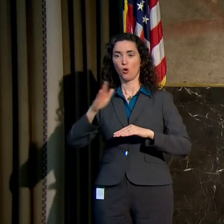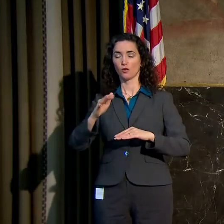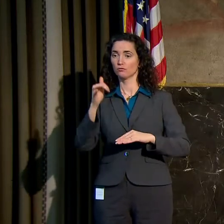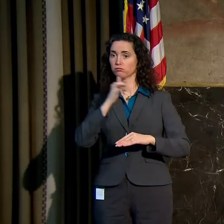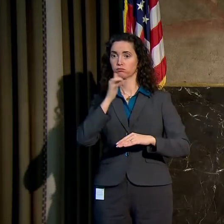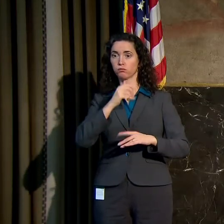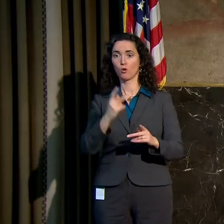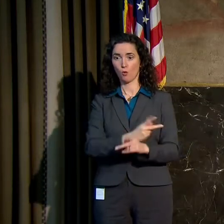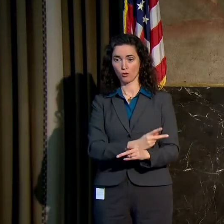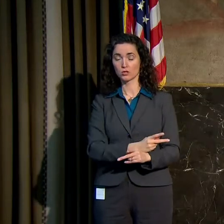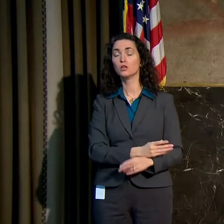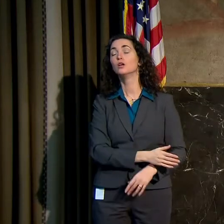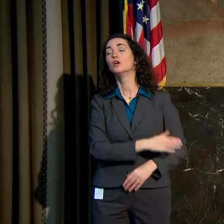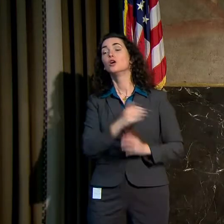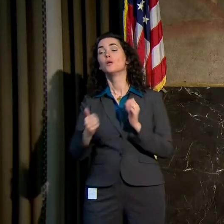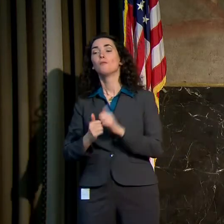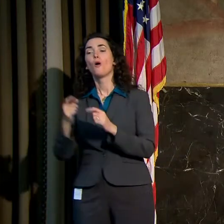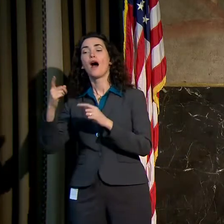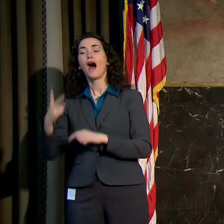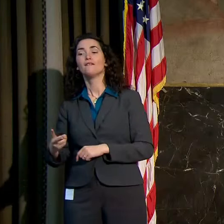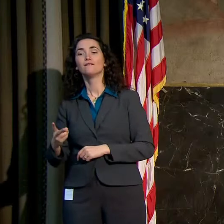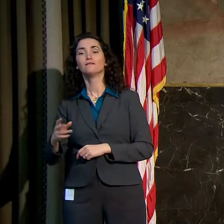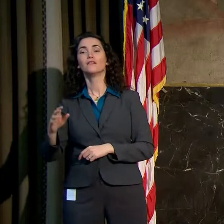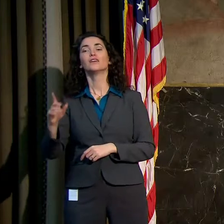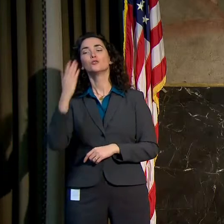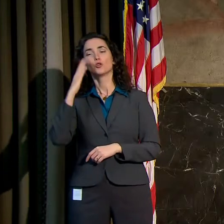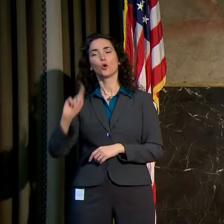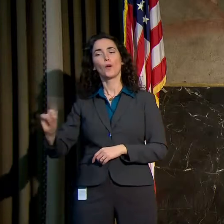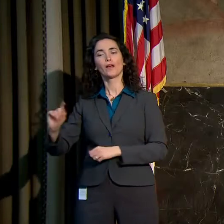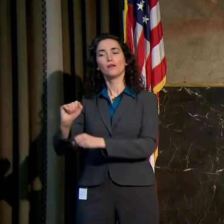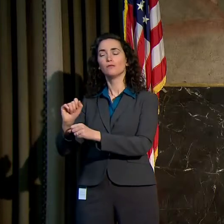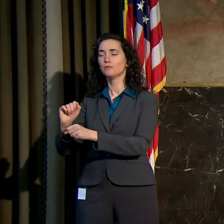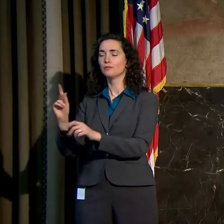among employees in retail settings who were not masking.